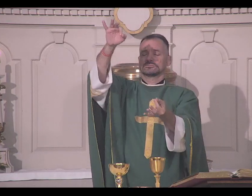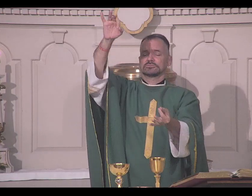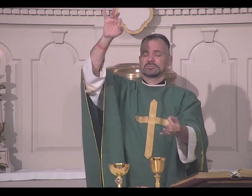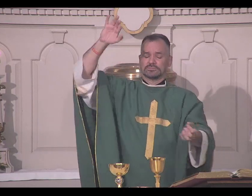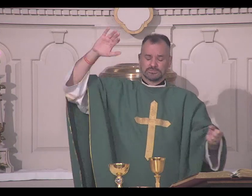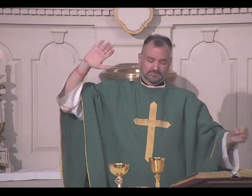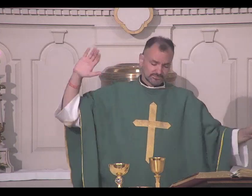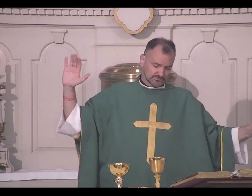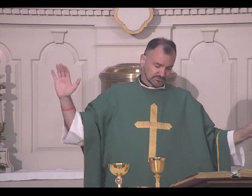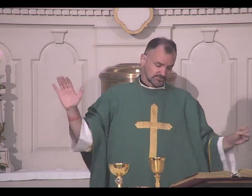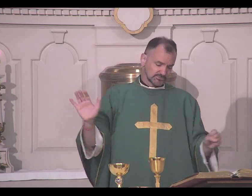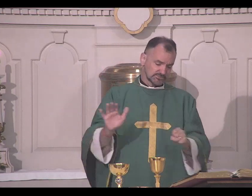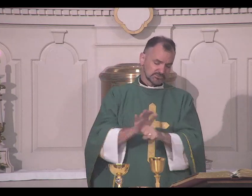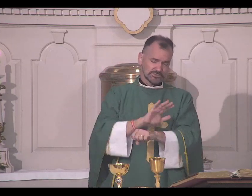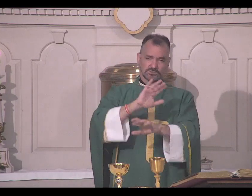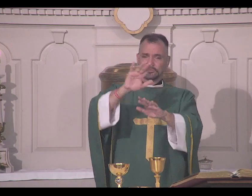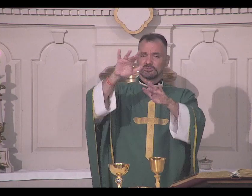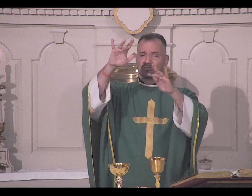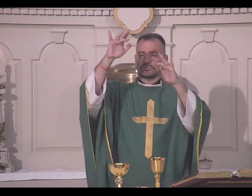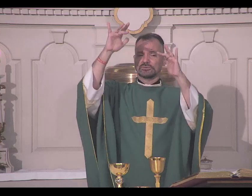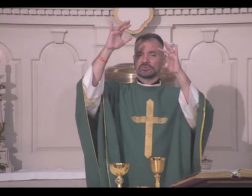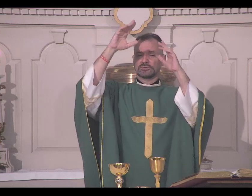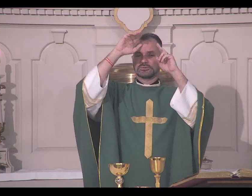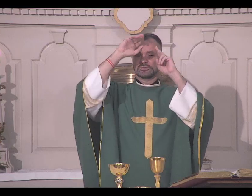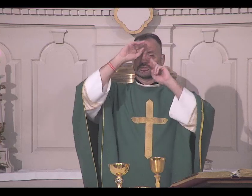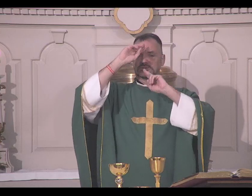forever and ever.